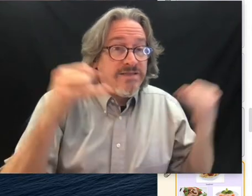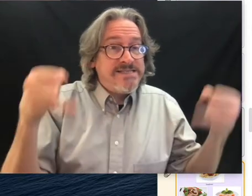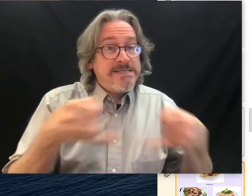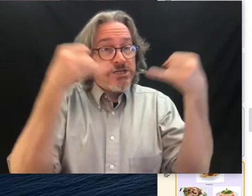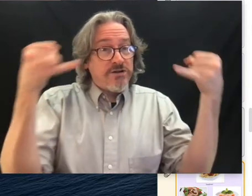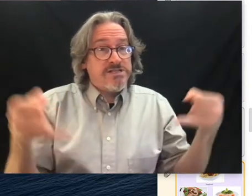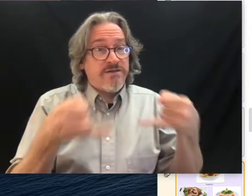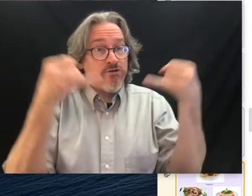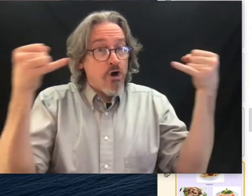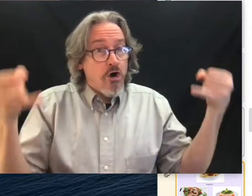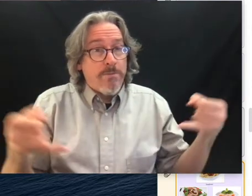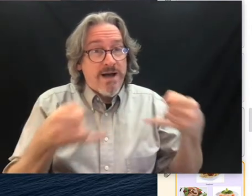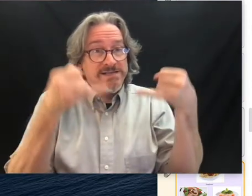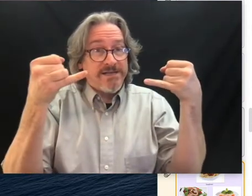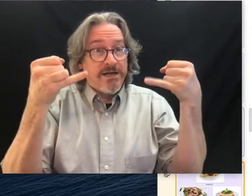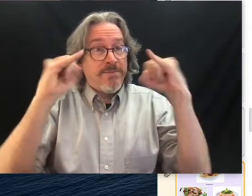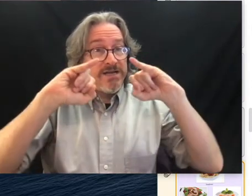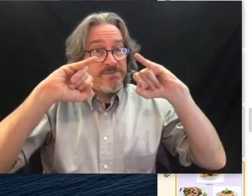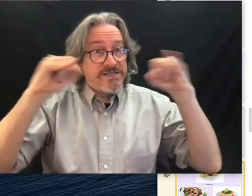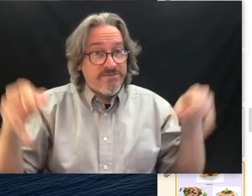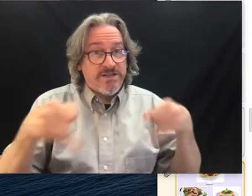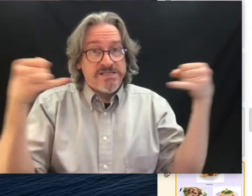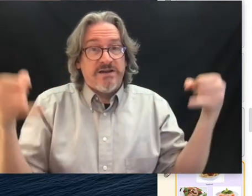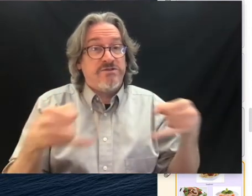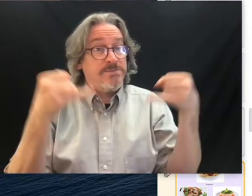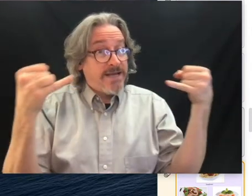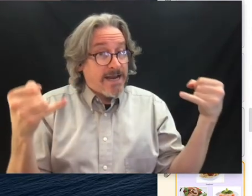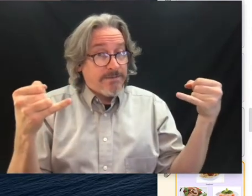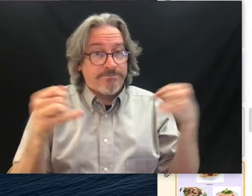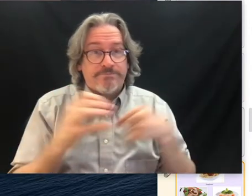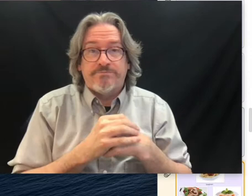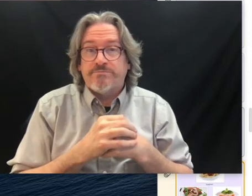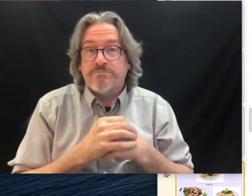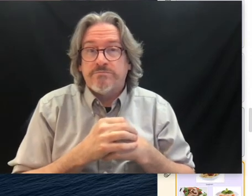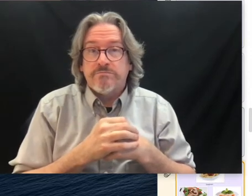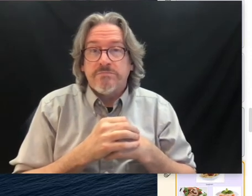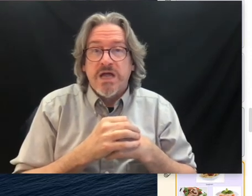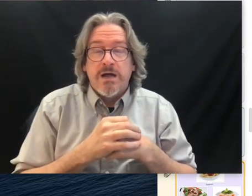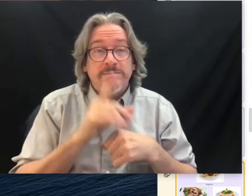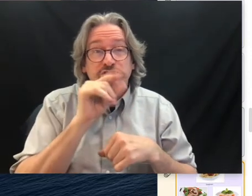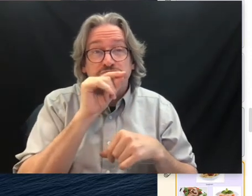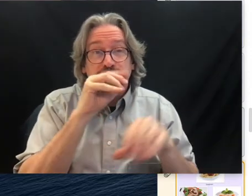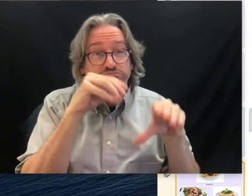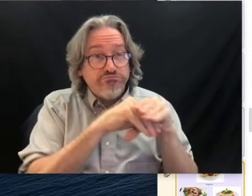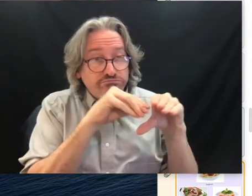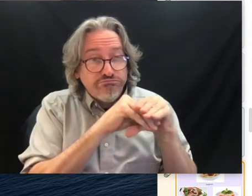Spaghetti. This is the general sign for all pasta, but it's specifically signed for spaghetti.